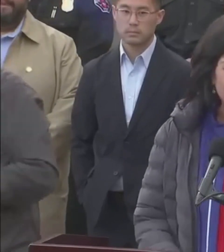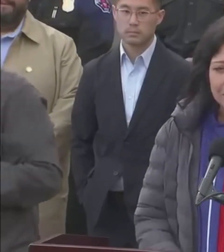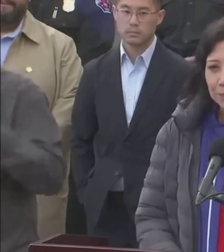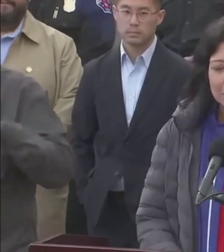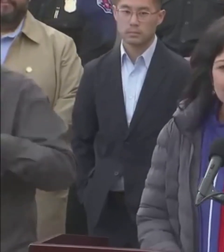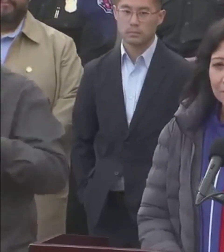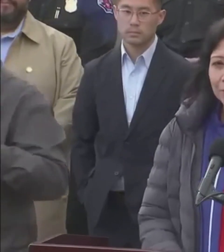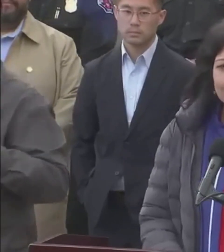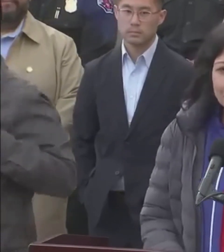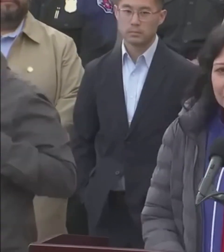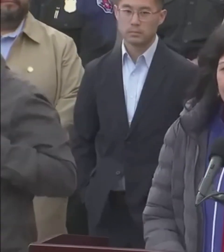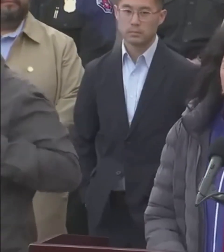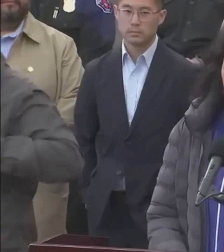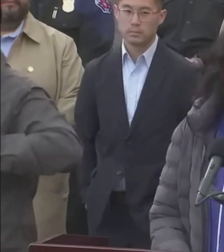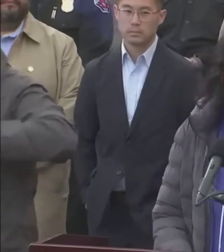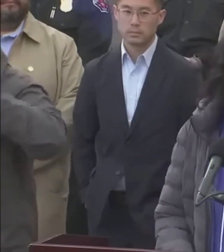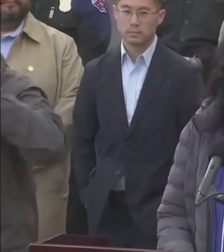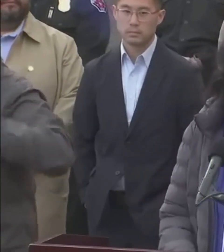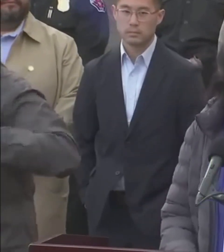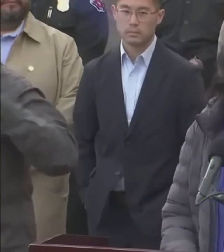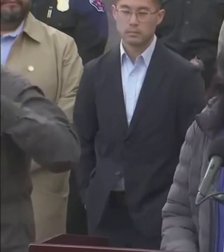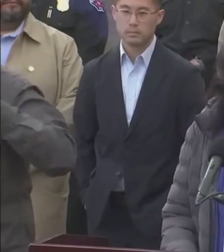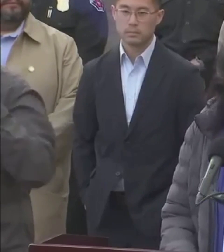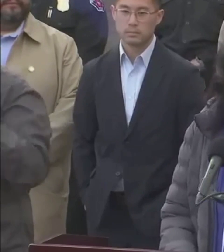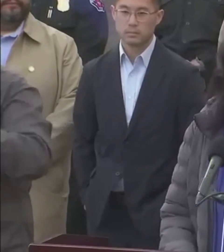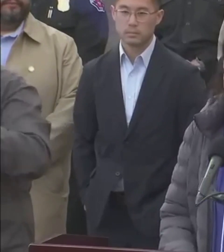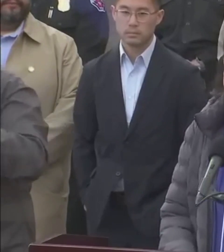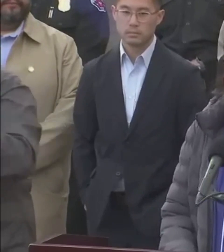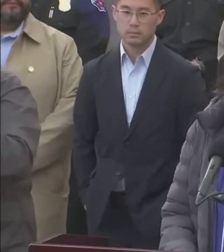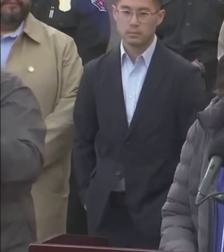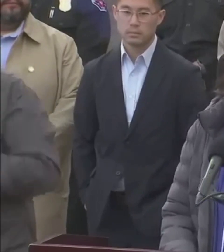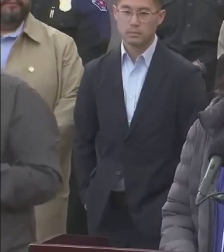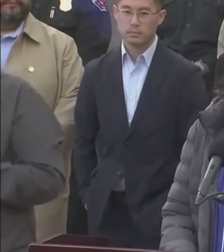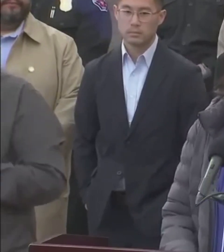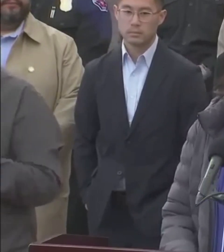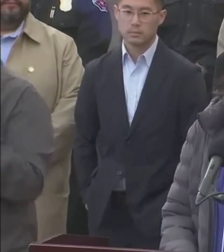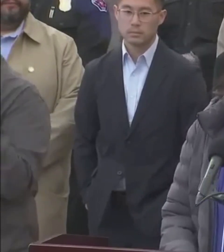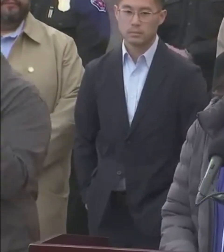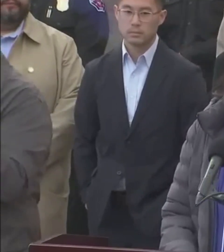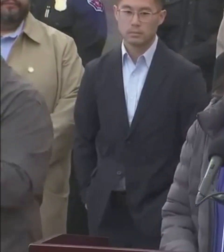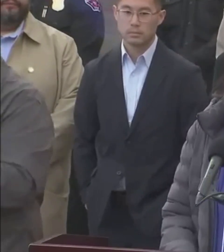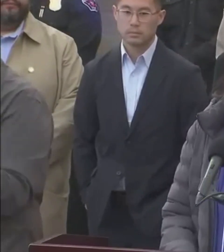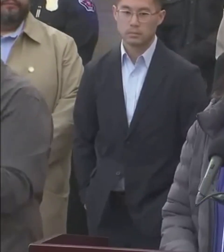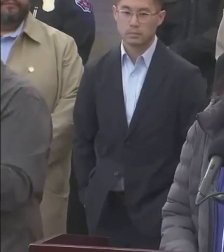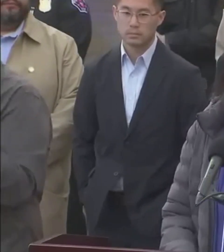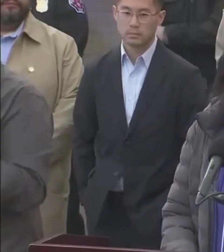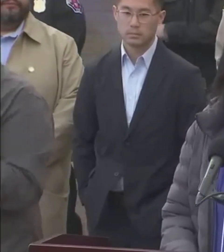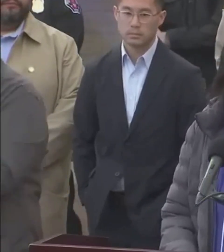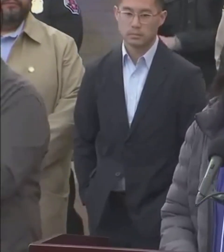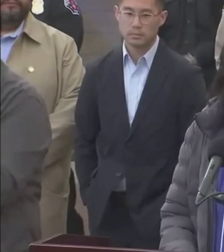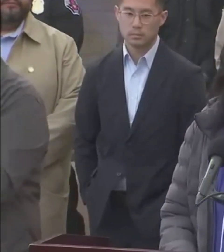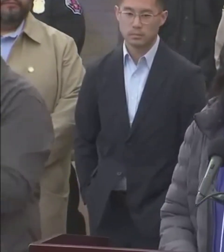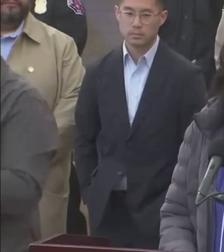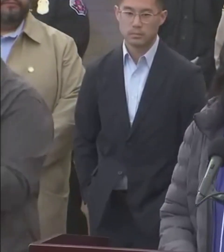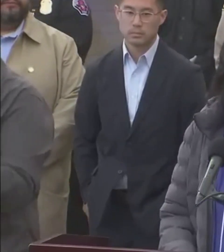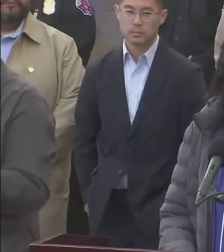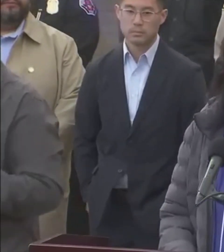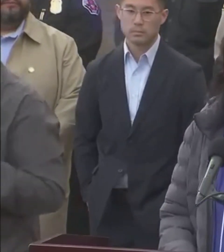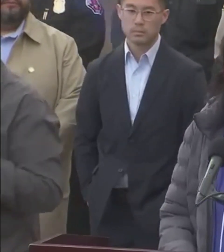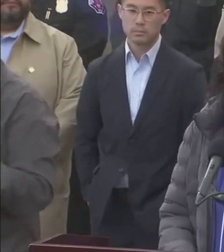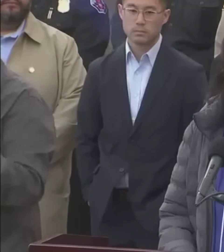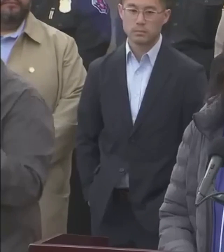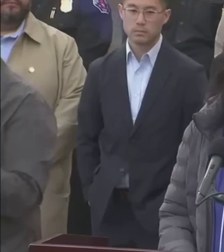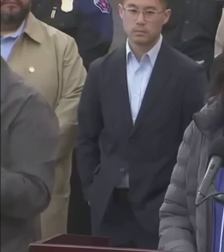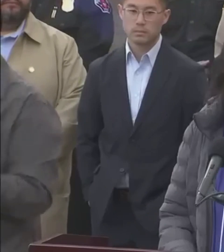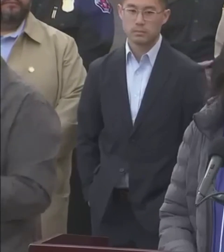news. At a time for a lovely festival, such a repulsiveness is difficult to bear." Burbank Mayor Constantine Anthony: